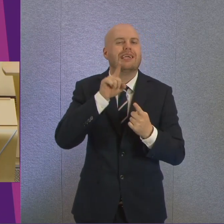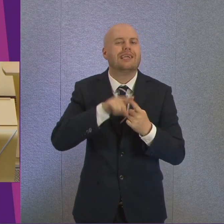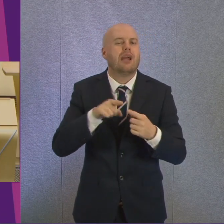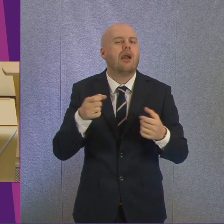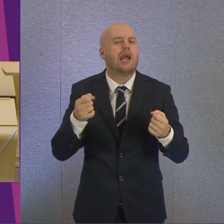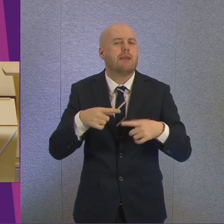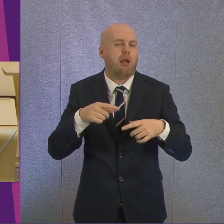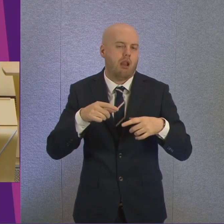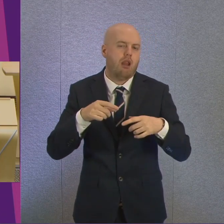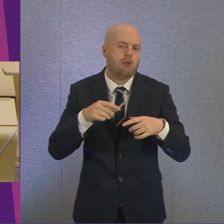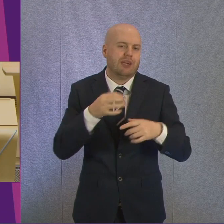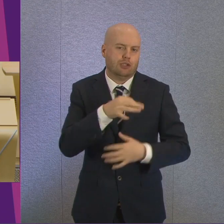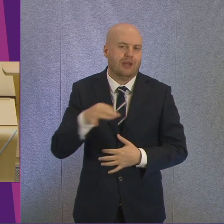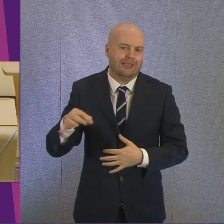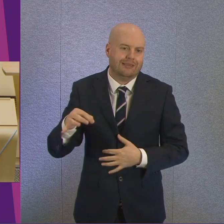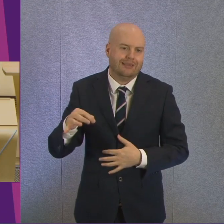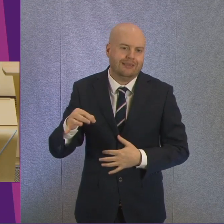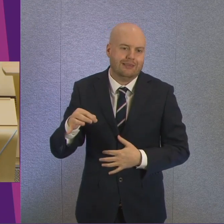again,